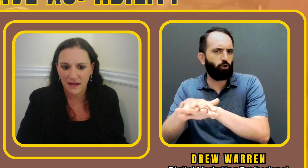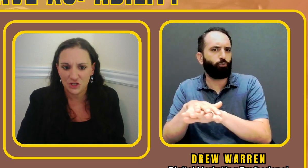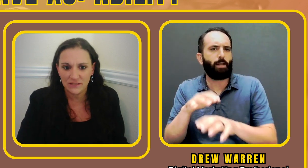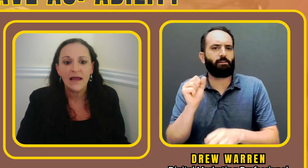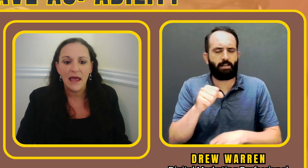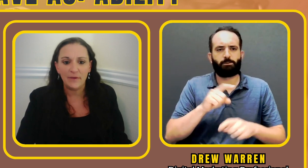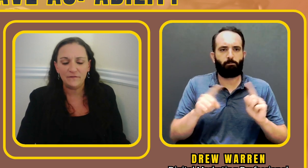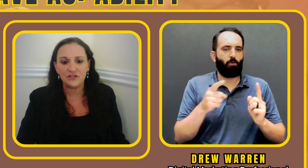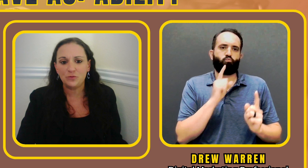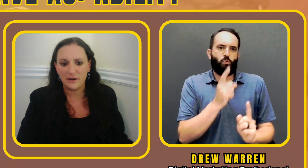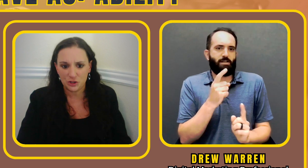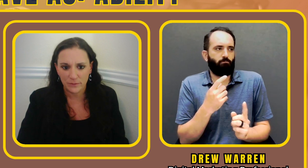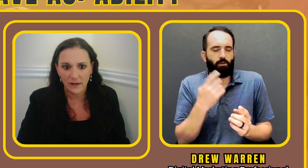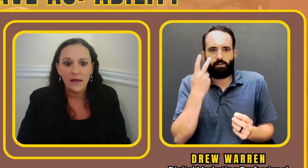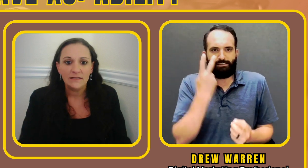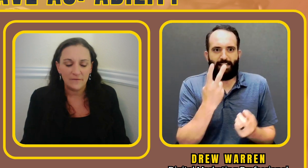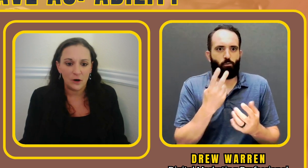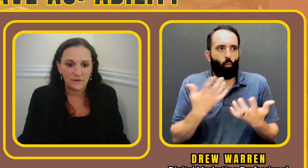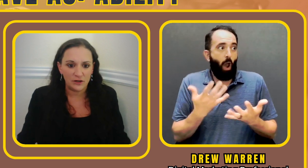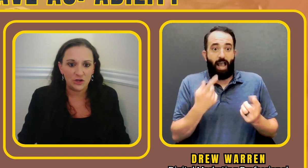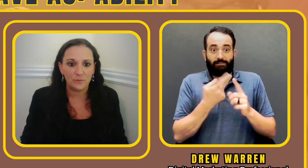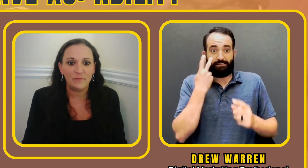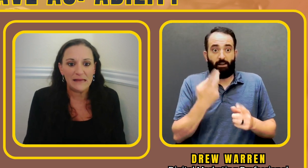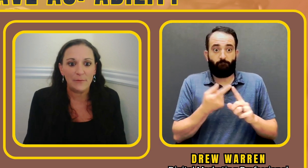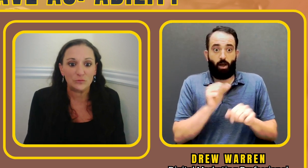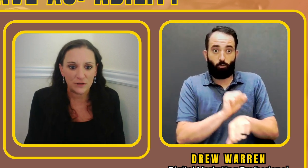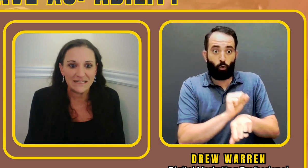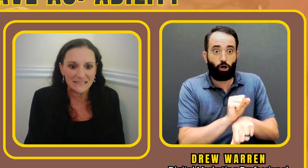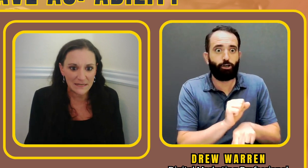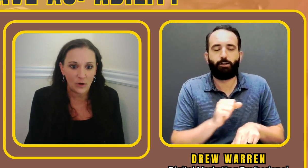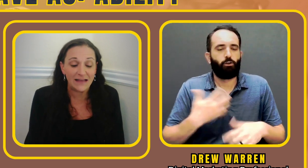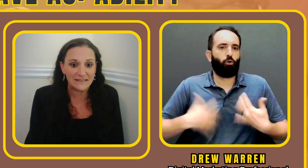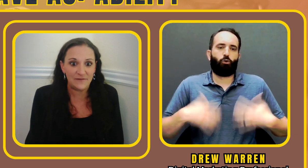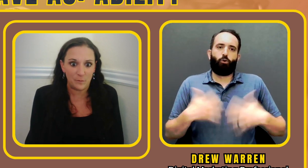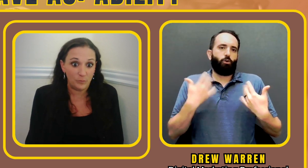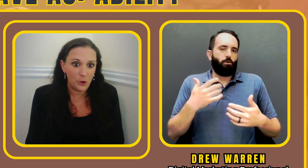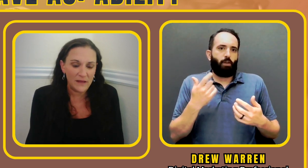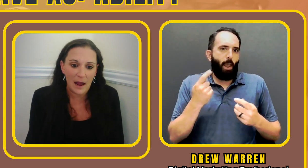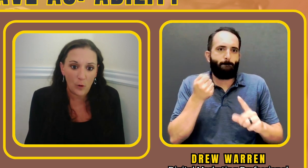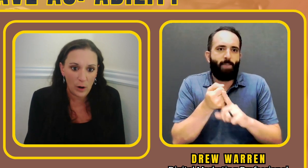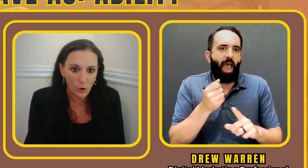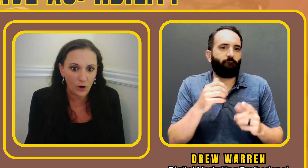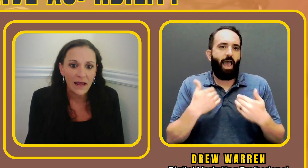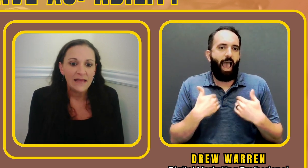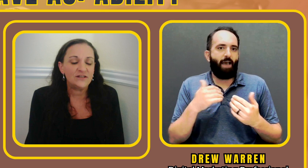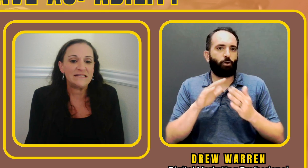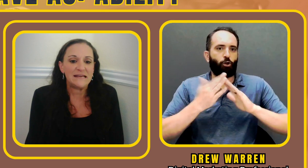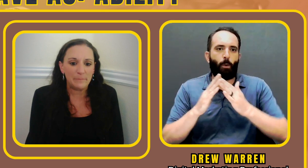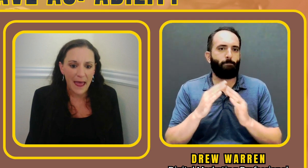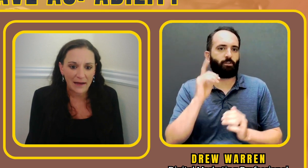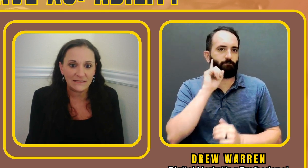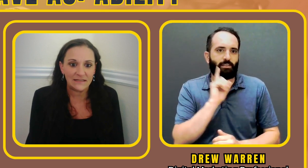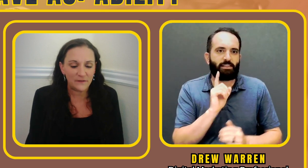some advantages and benefits to mainstreaming deaf and hard hearing children, but being able to really see what I see from, being at where I work, just